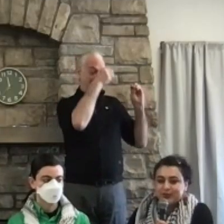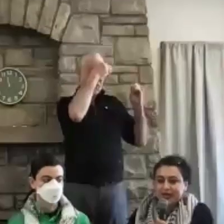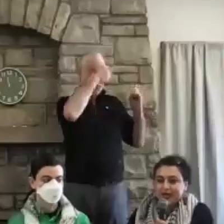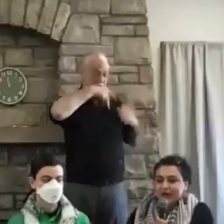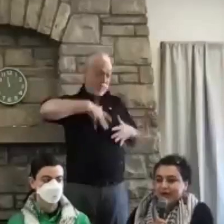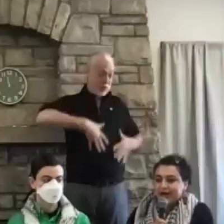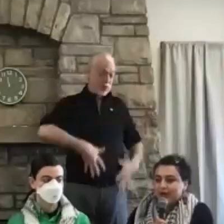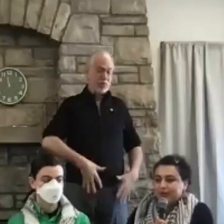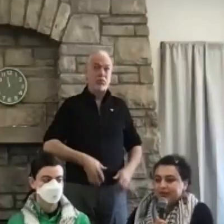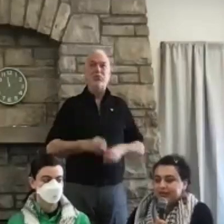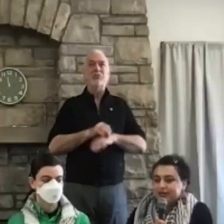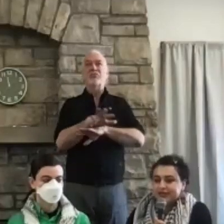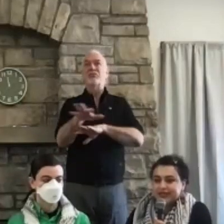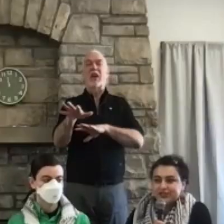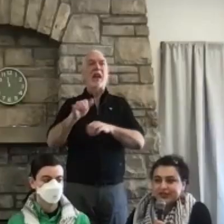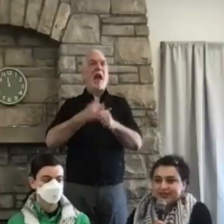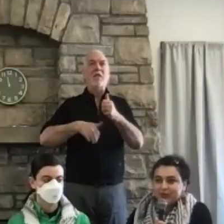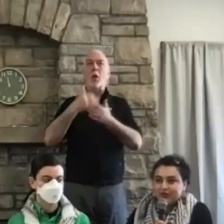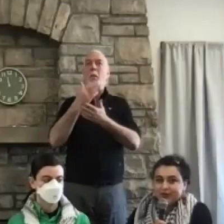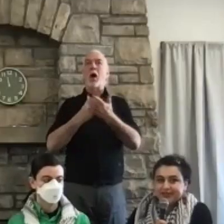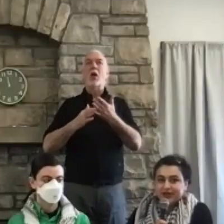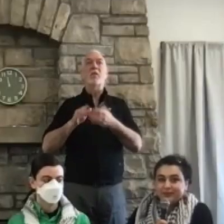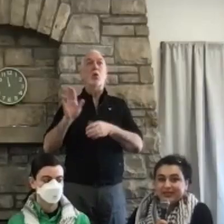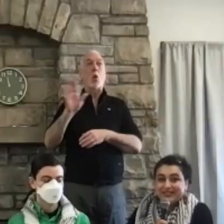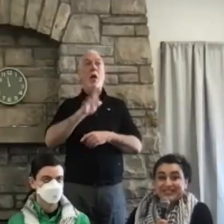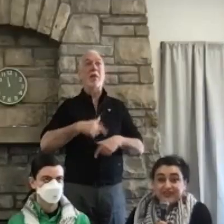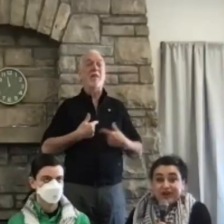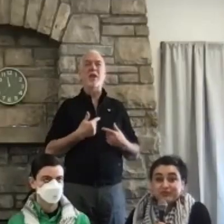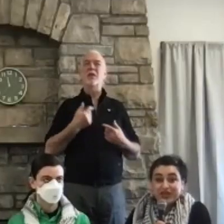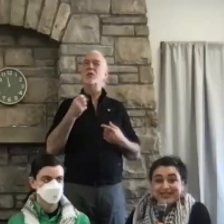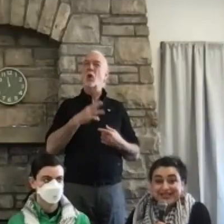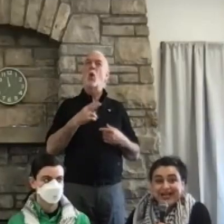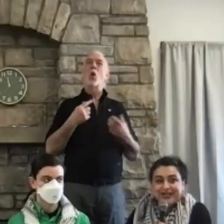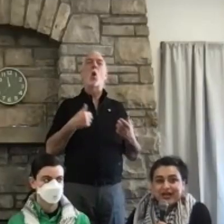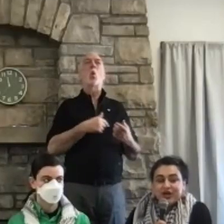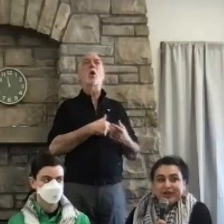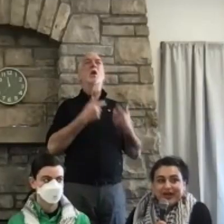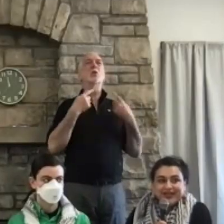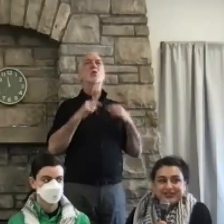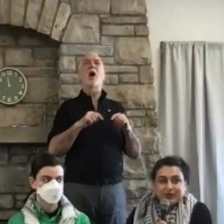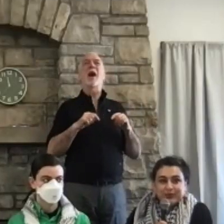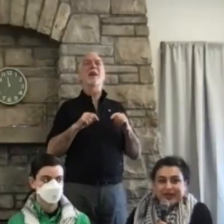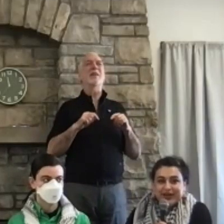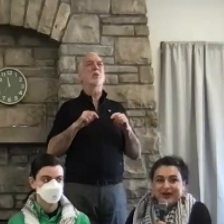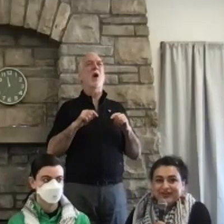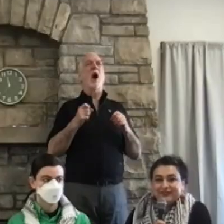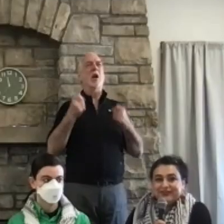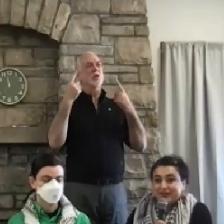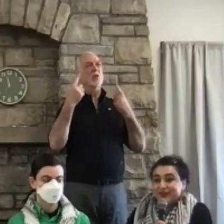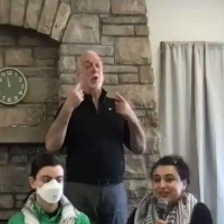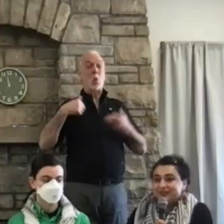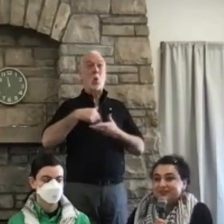And that's where right now with like Doctors Against Genocide, we're focusing on being sick from genocide, because we